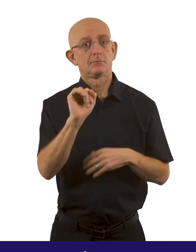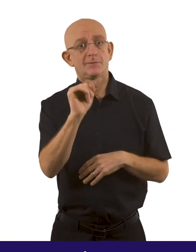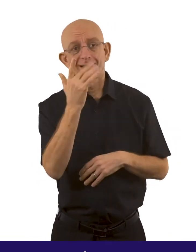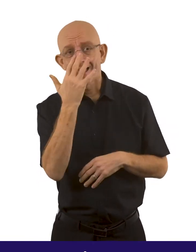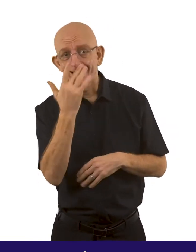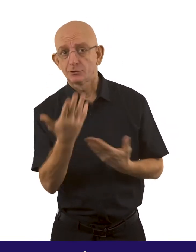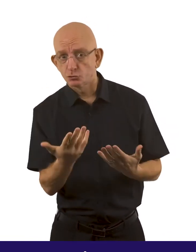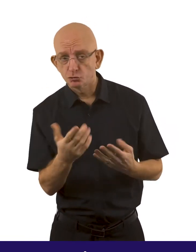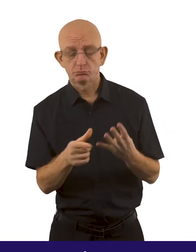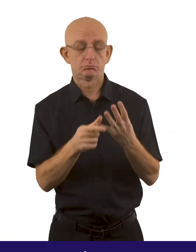age,